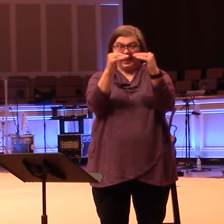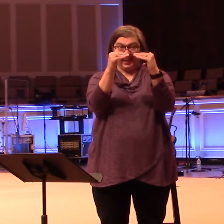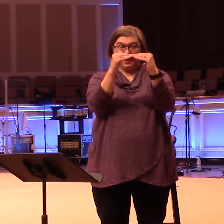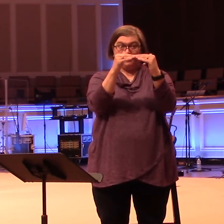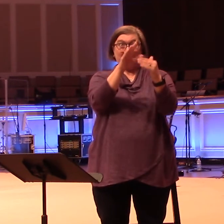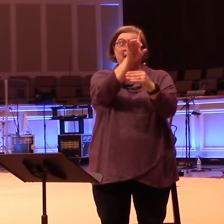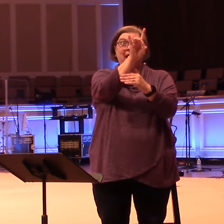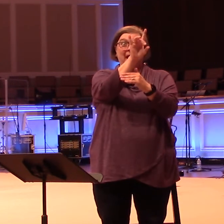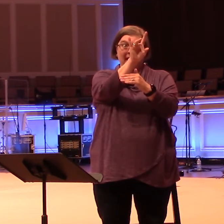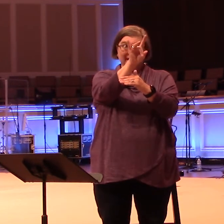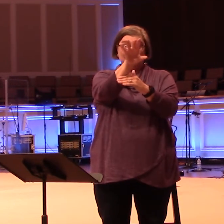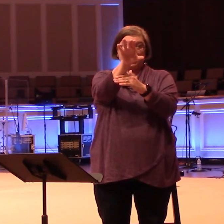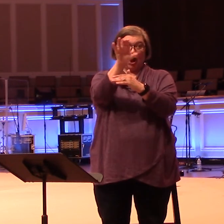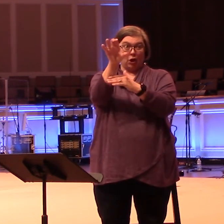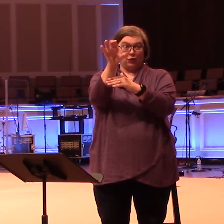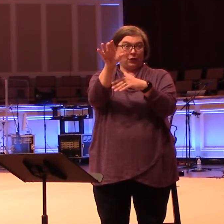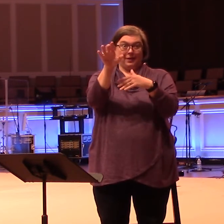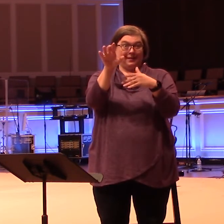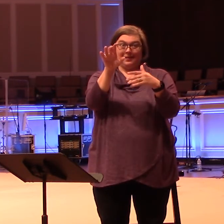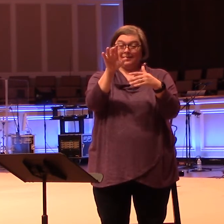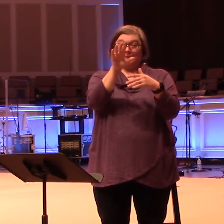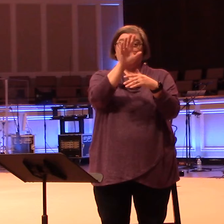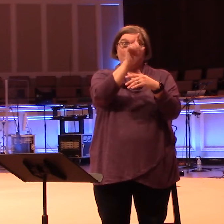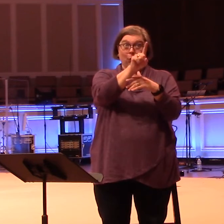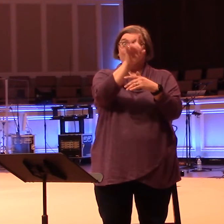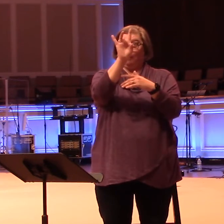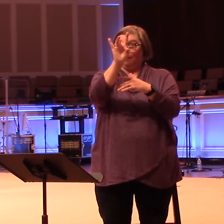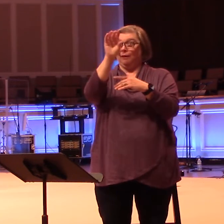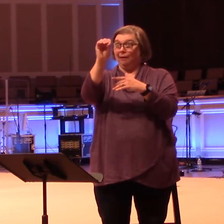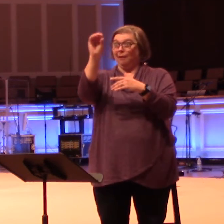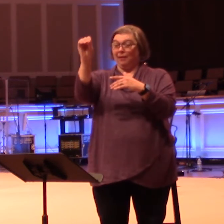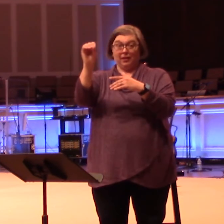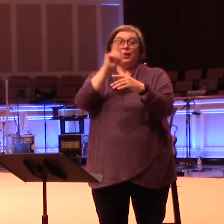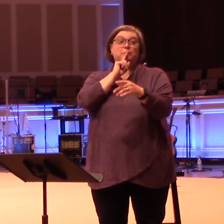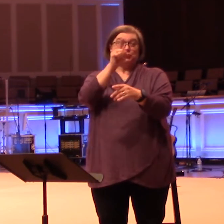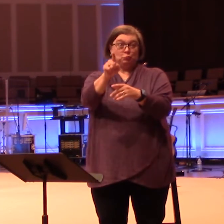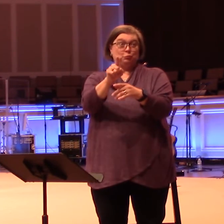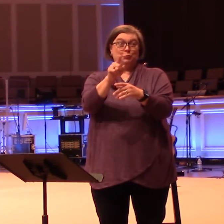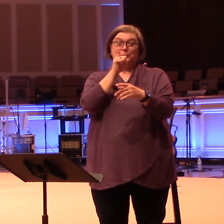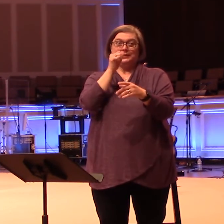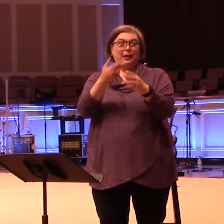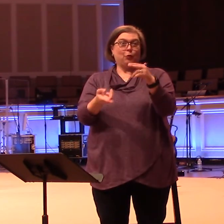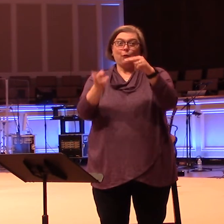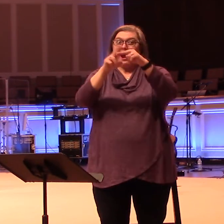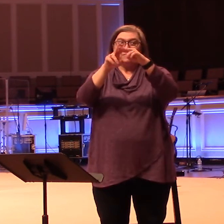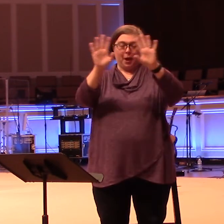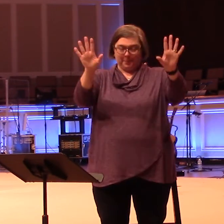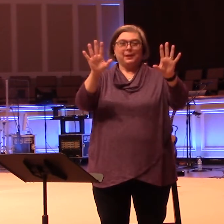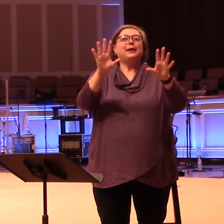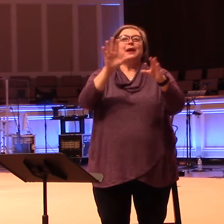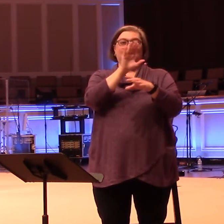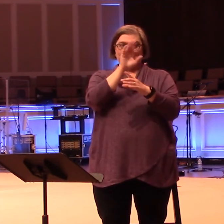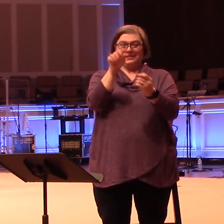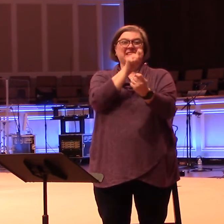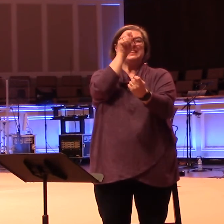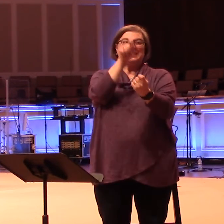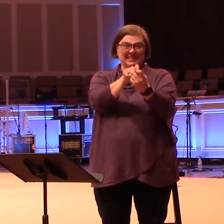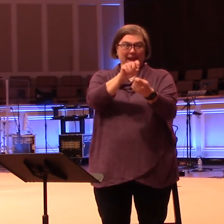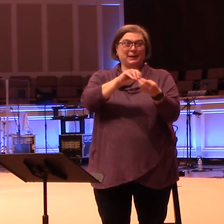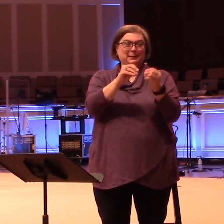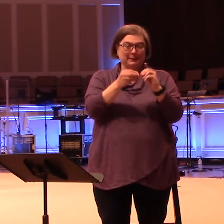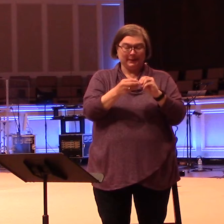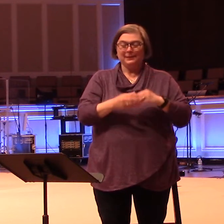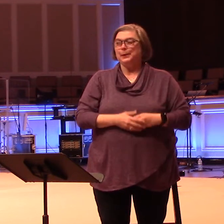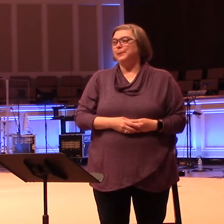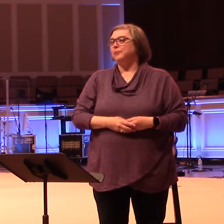to clarify that. She didn't round it up or anything. It was truly 1,900 boxes. A couple of things before we head to Bible study. An opportunity